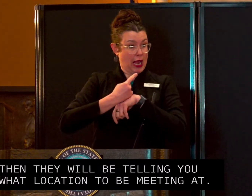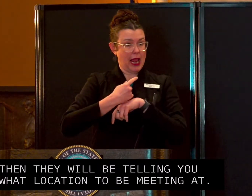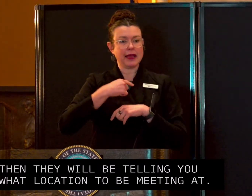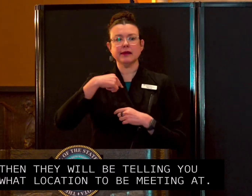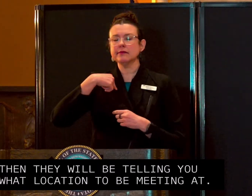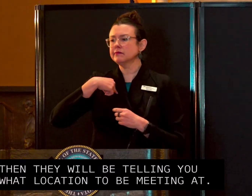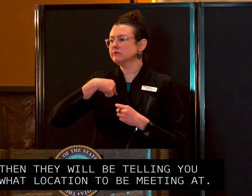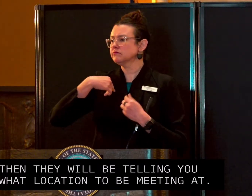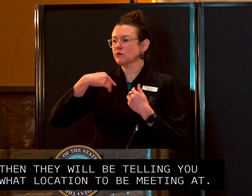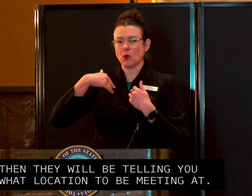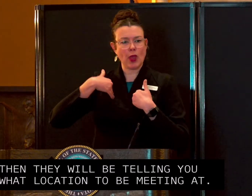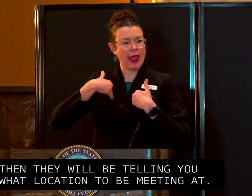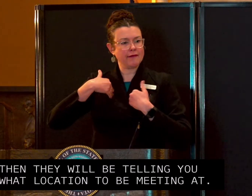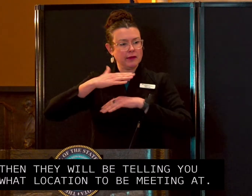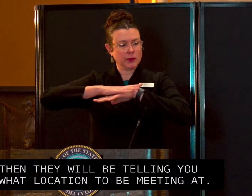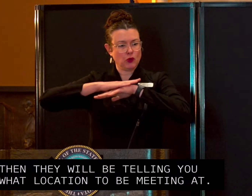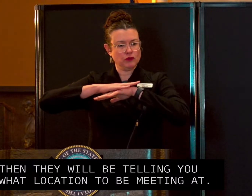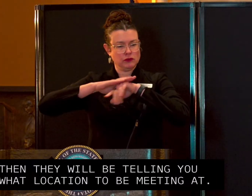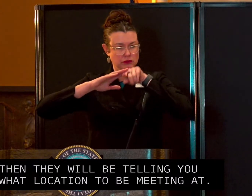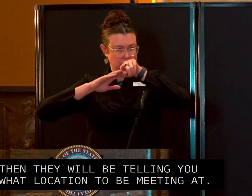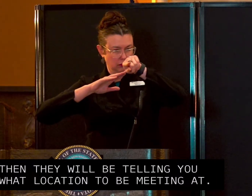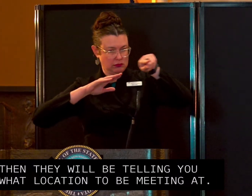So,